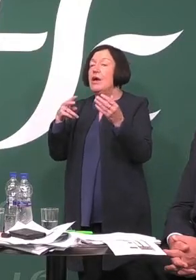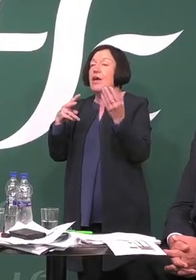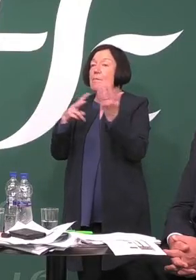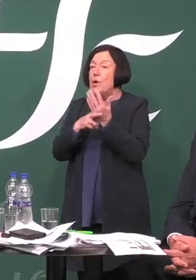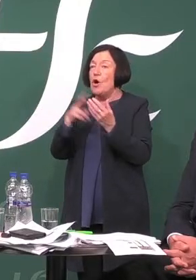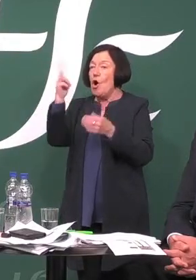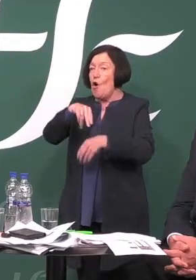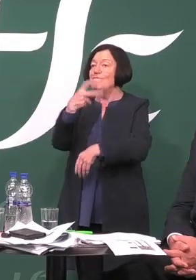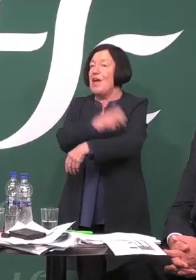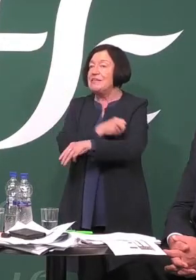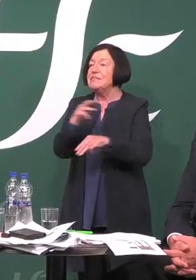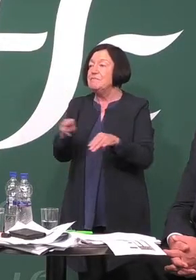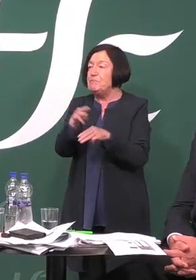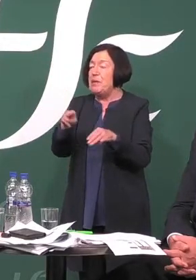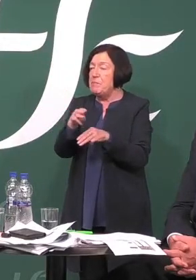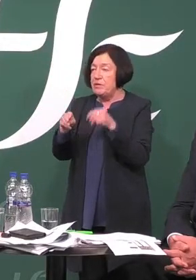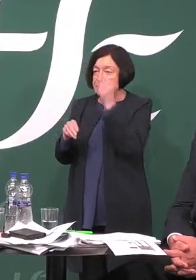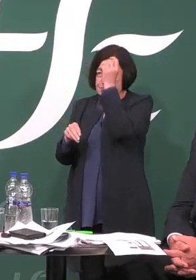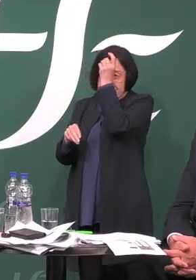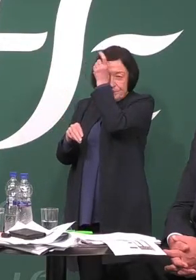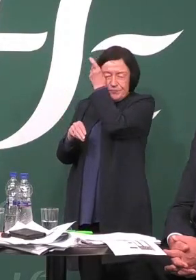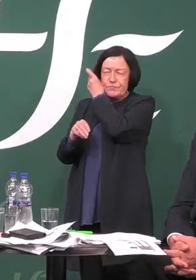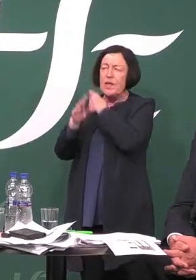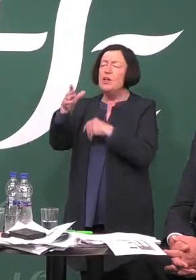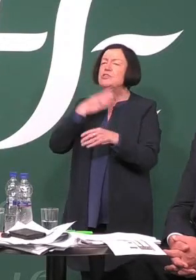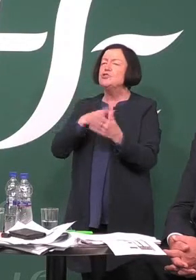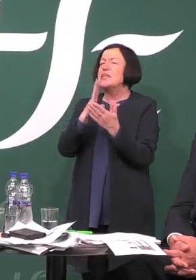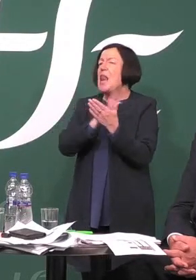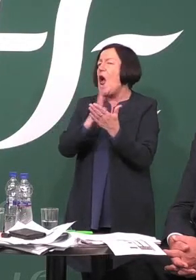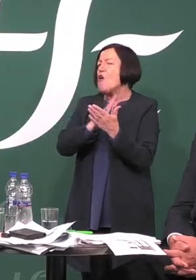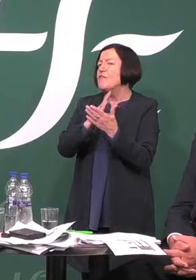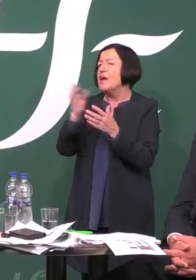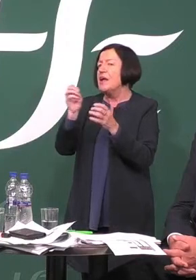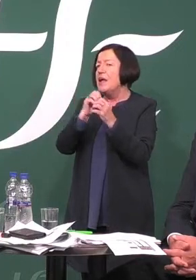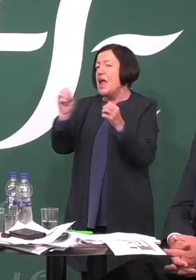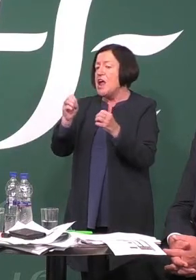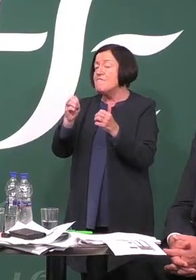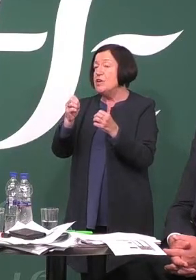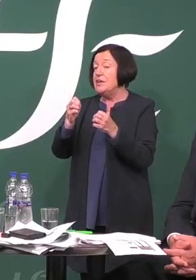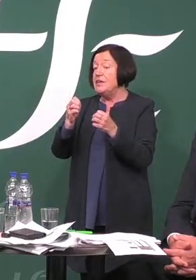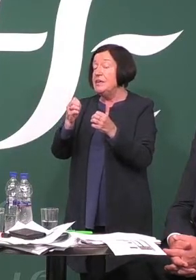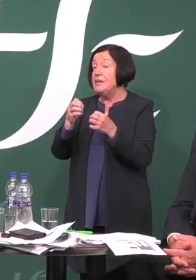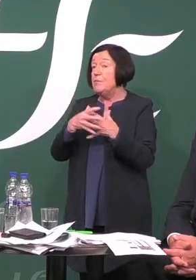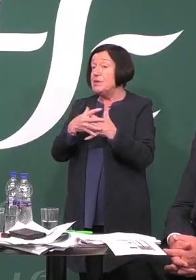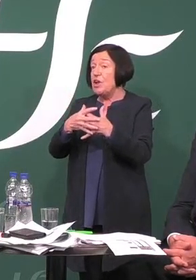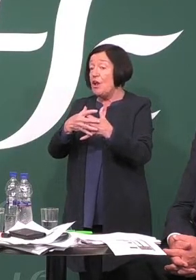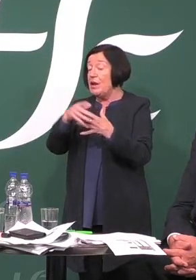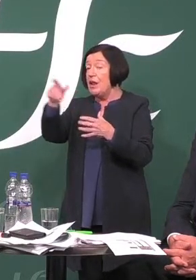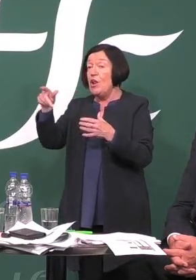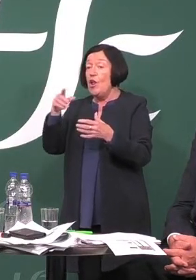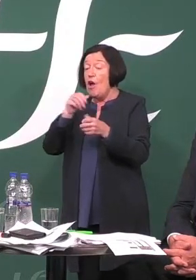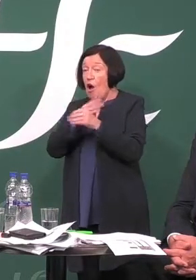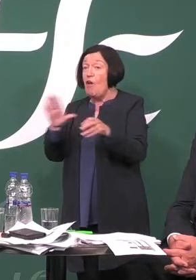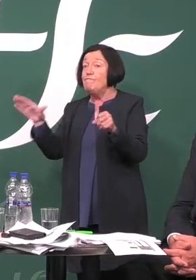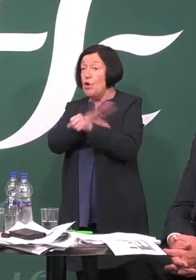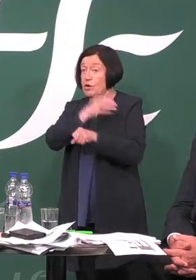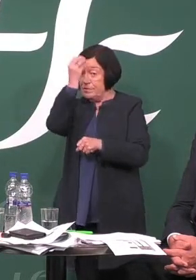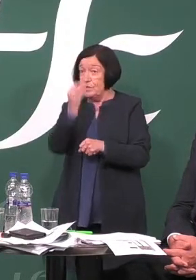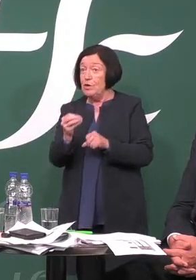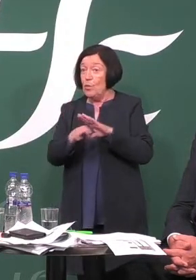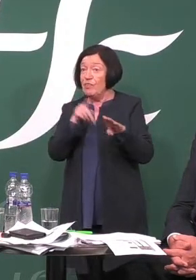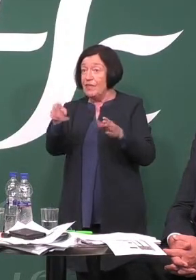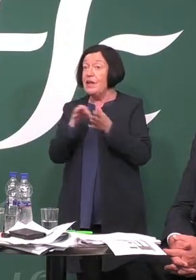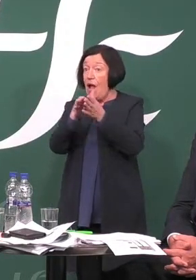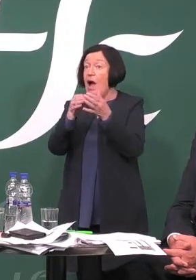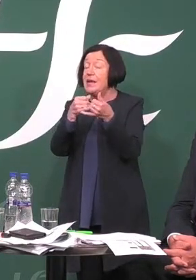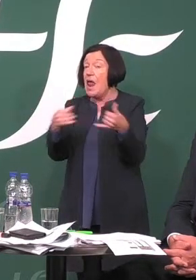unvaccinated people. Thank you. So just to clarify, every single maternity unit then, all 16 of them, they're all fully compliant with the current